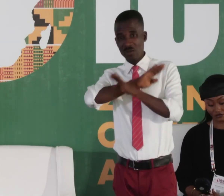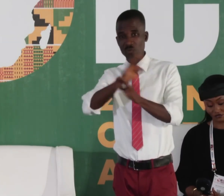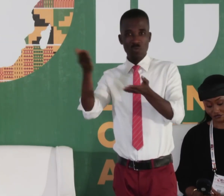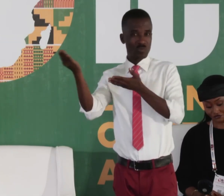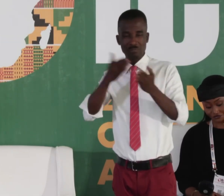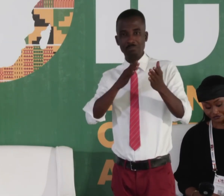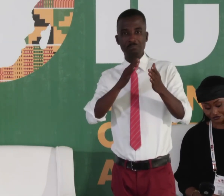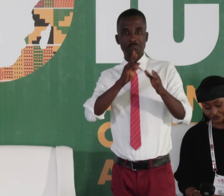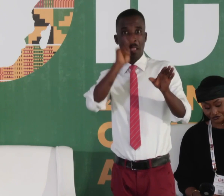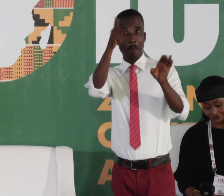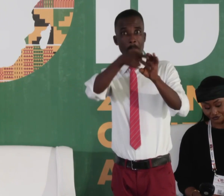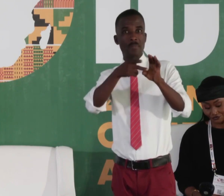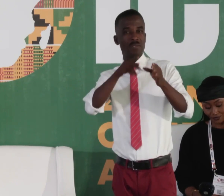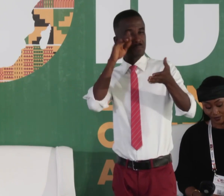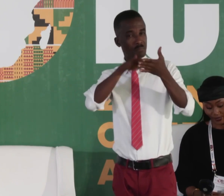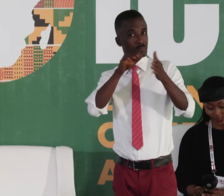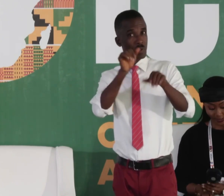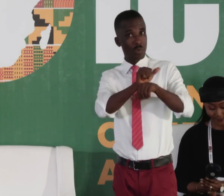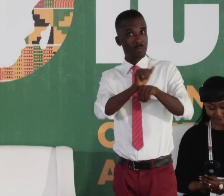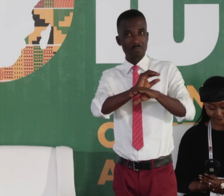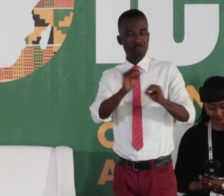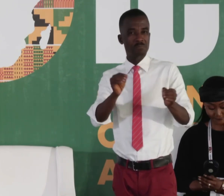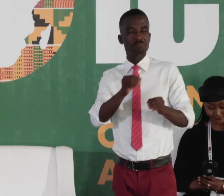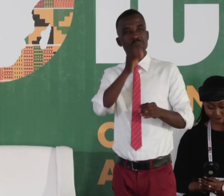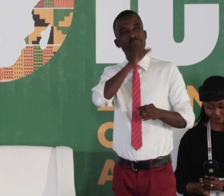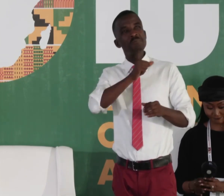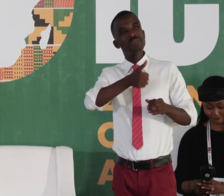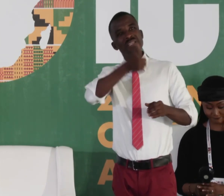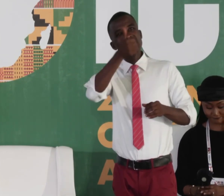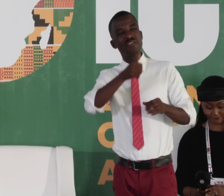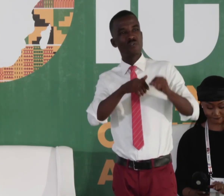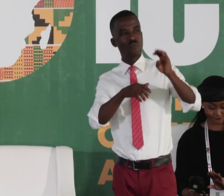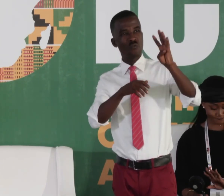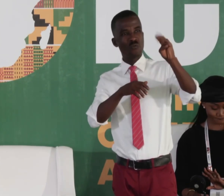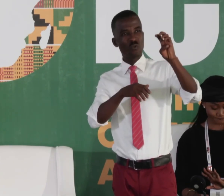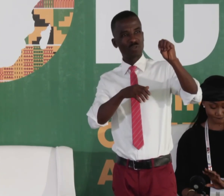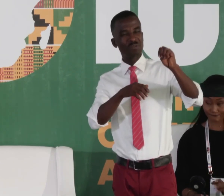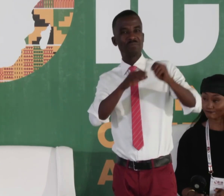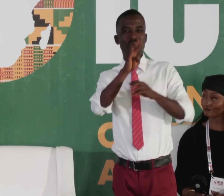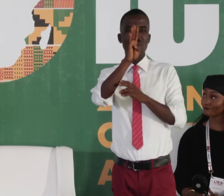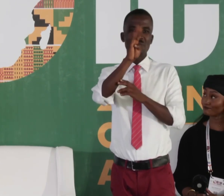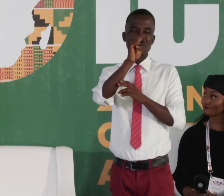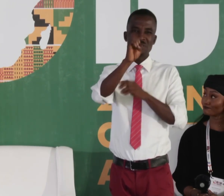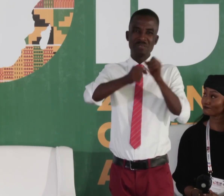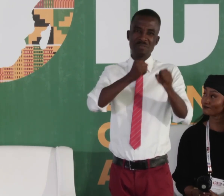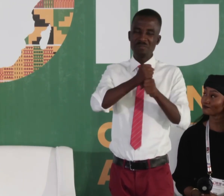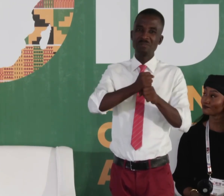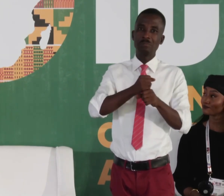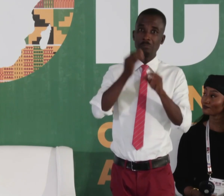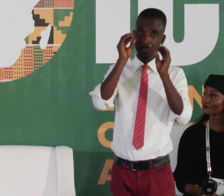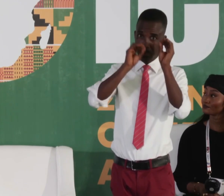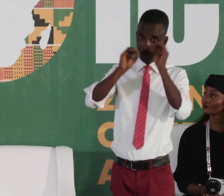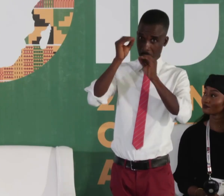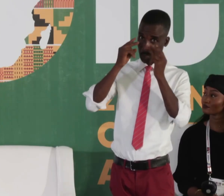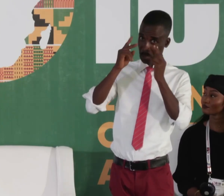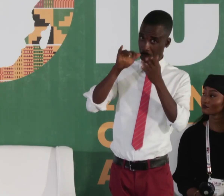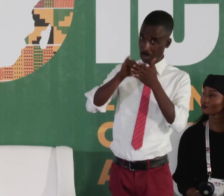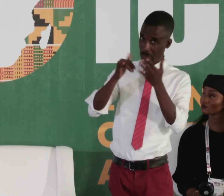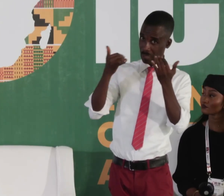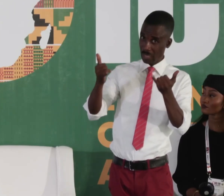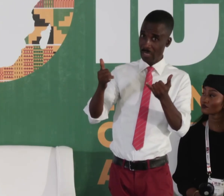participate in the study. Most of them were 40 years as far as the age is concerned, and we observed that